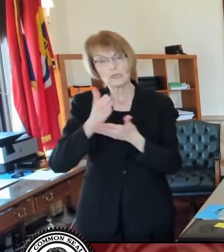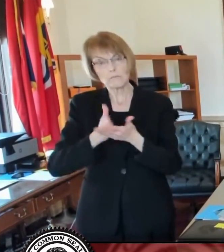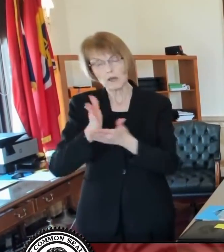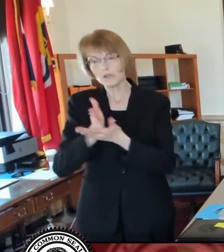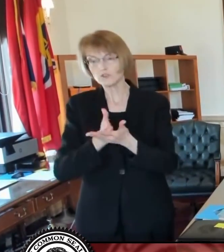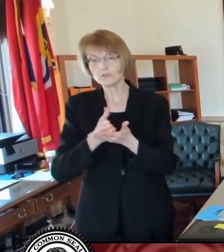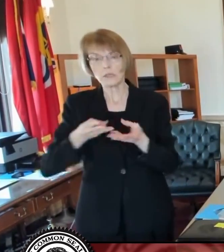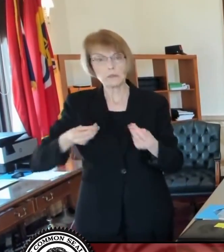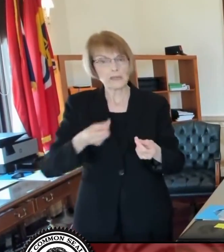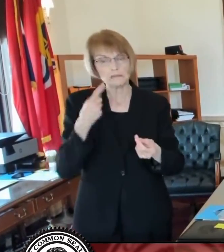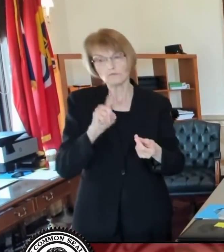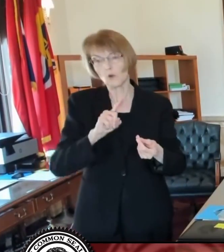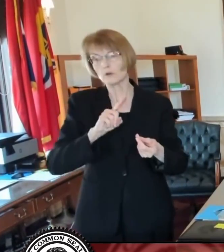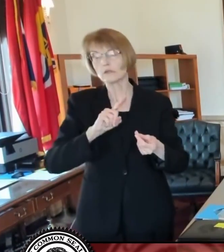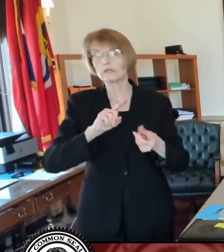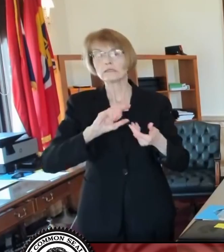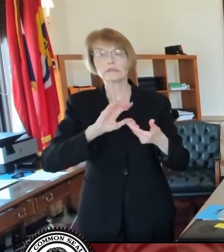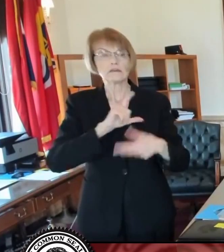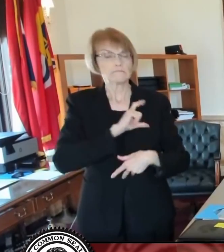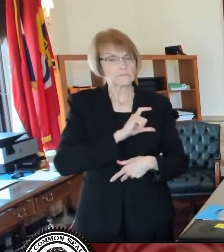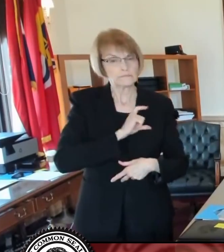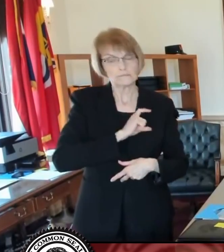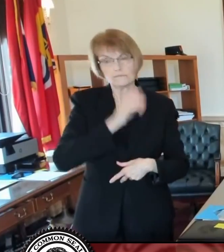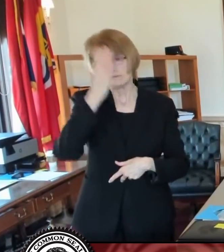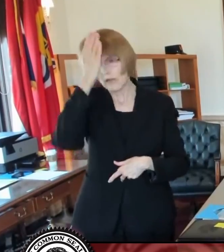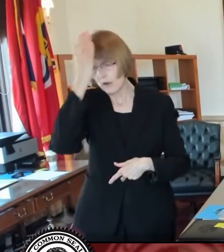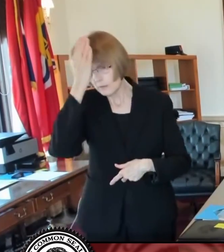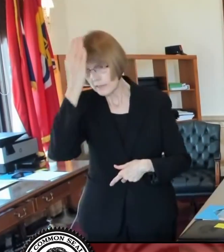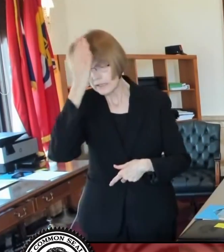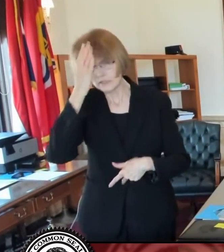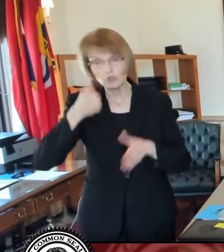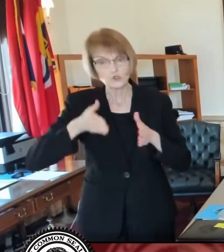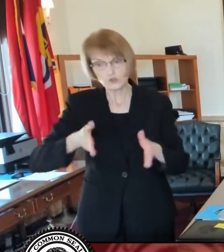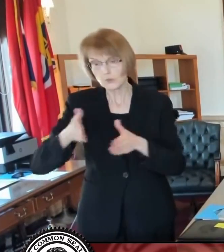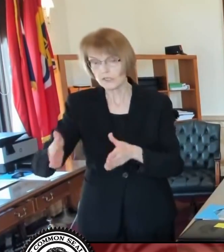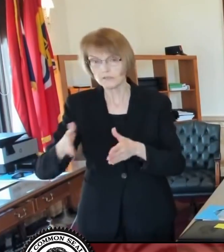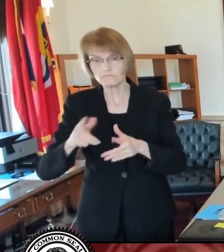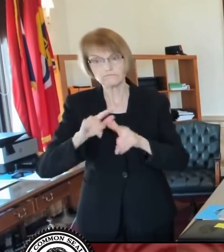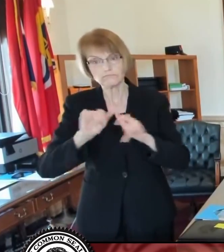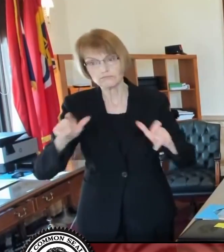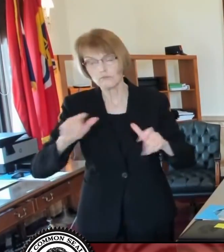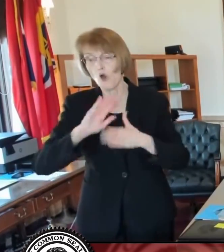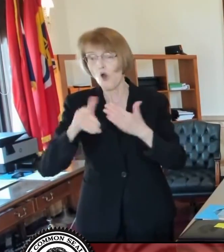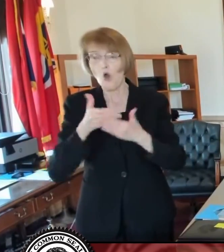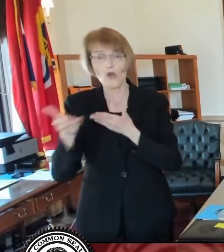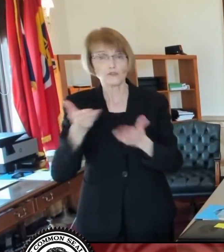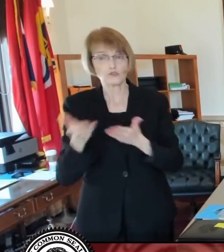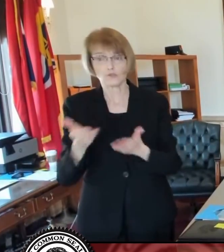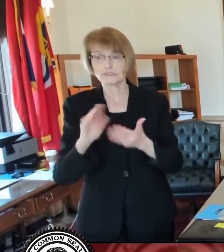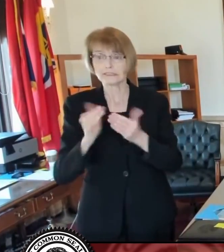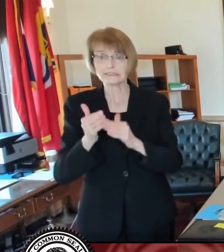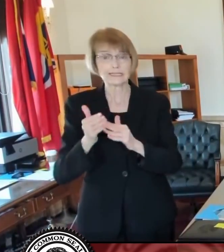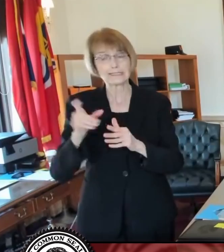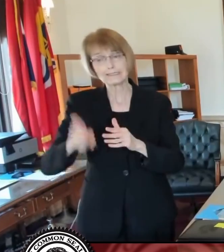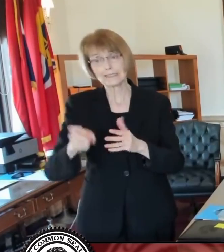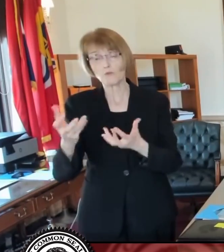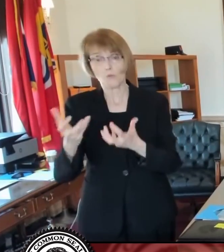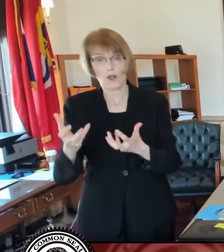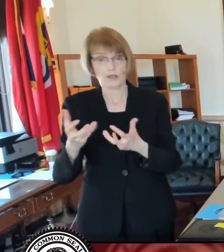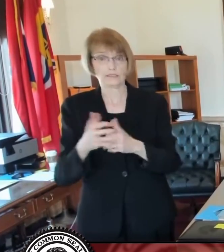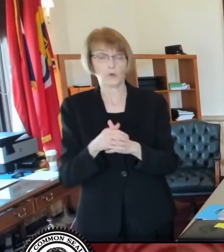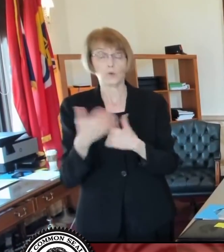for parks, it pays for streets. All of the things and all the services that we all need and want would